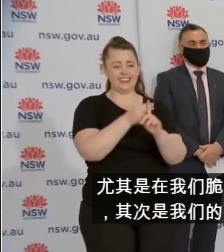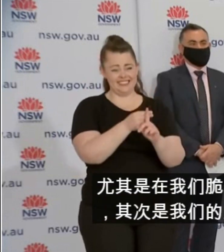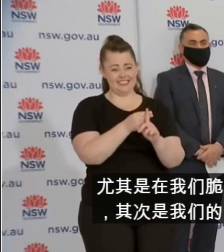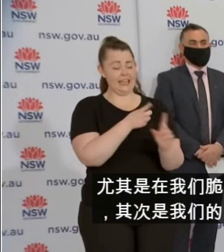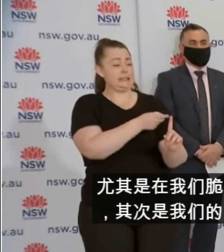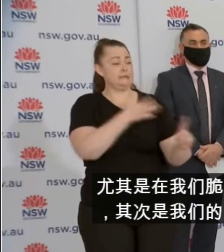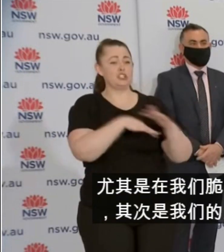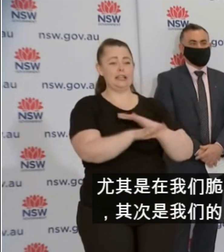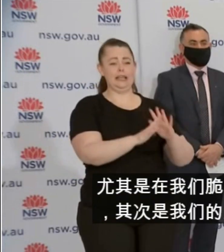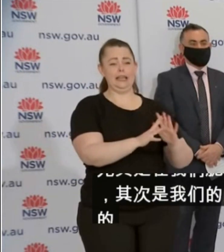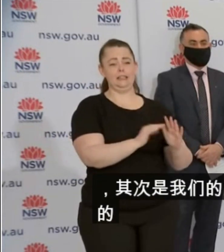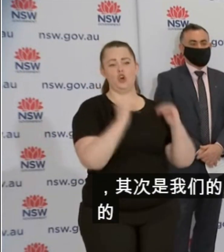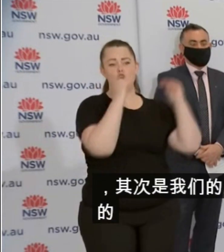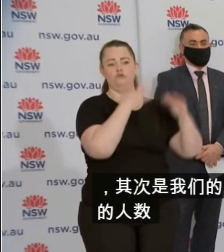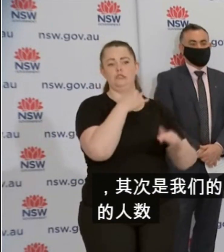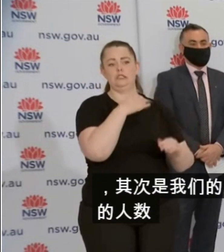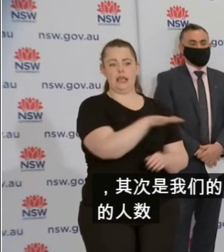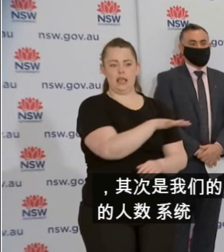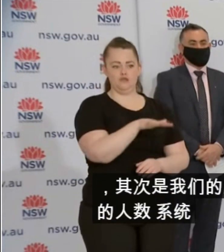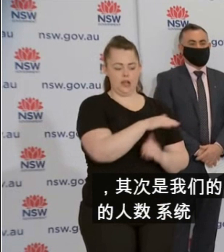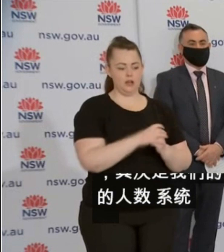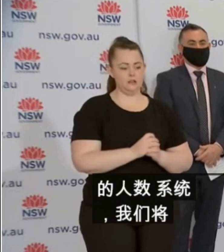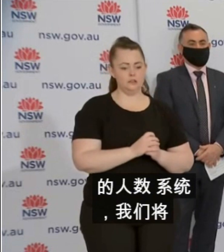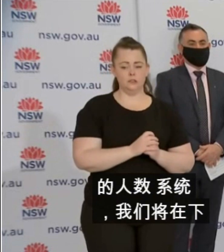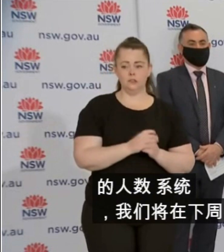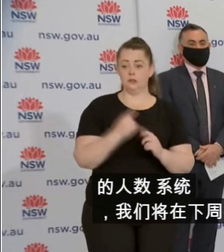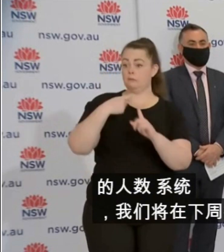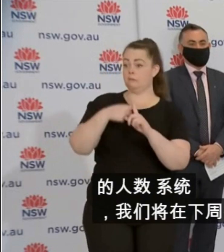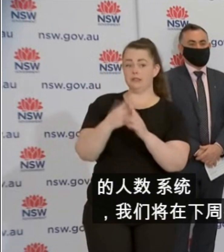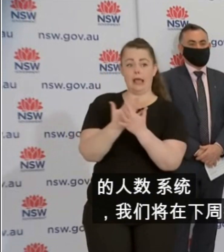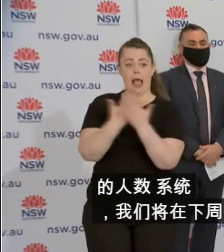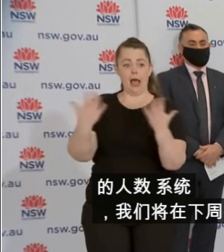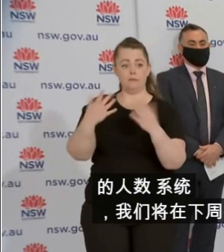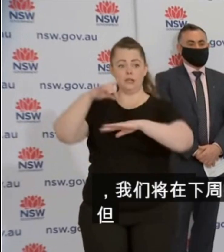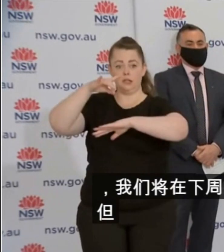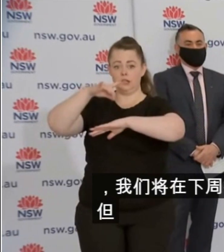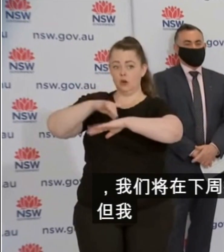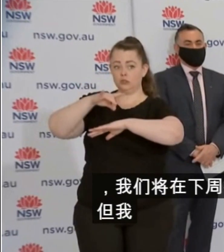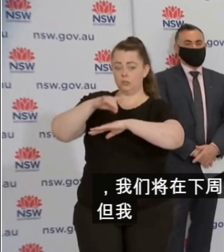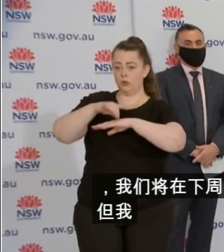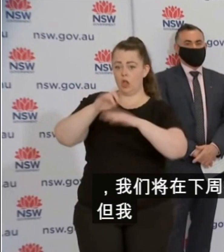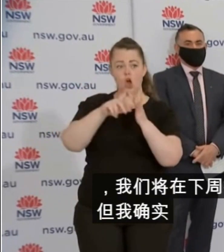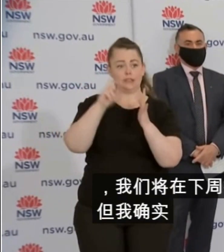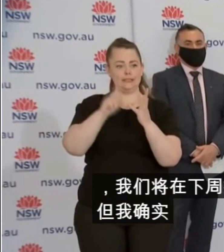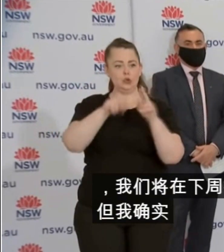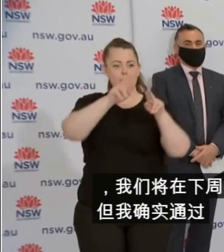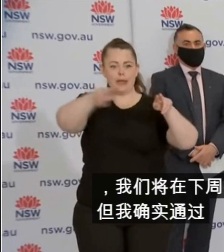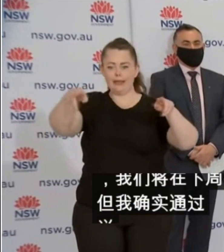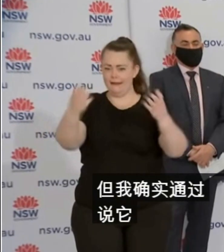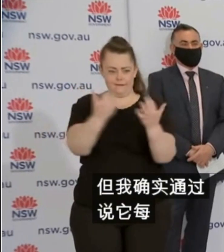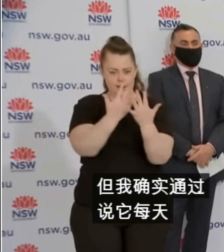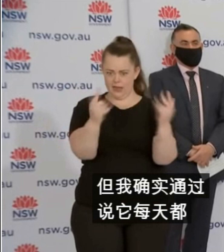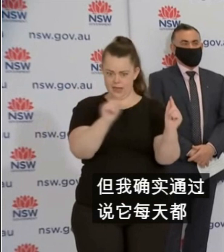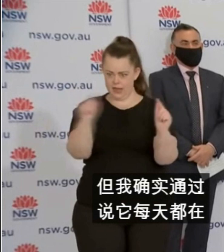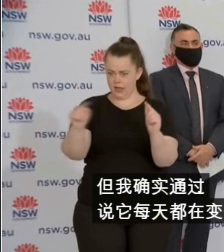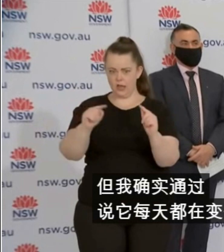our ICU capacity and the number of people in our ICU system. And we will present that information next week, but I do qualify that by